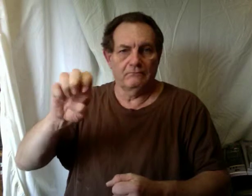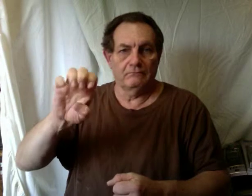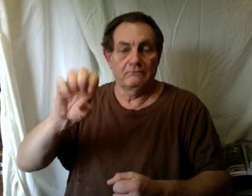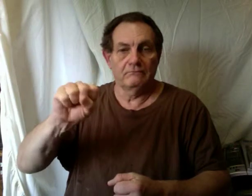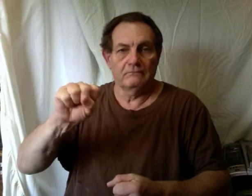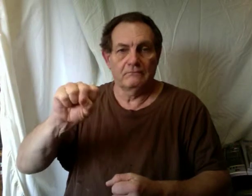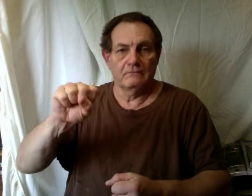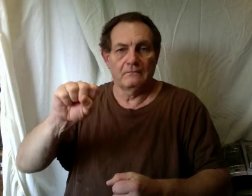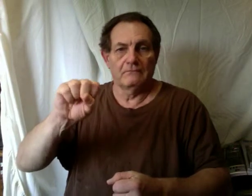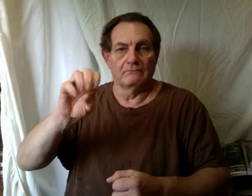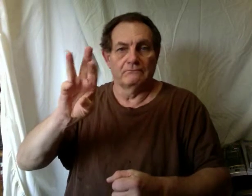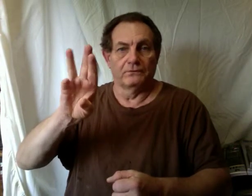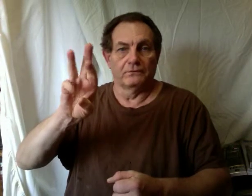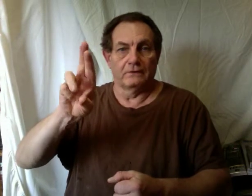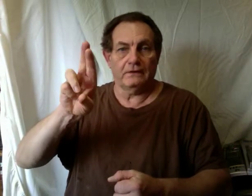brick,